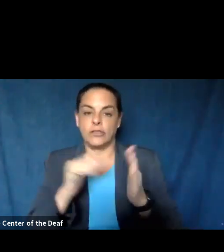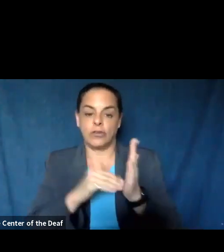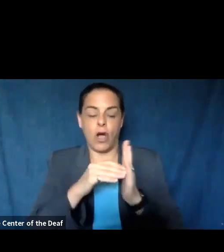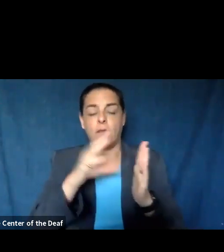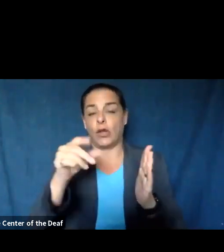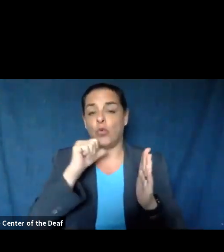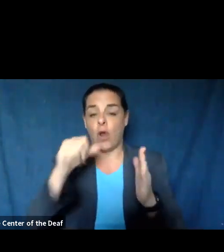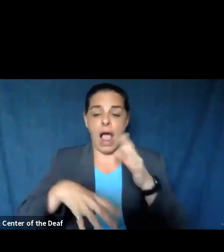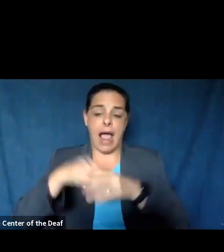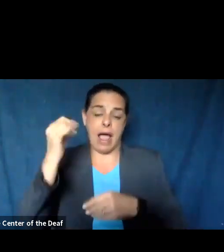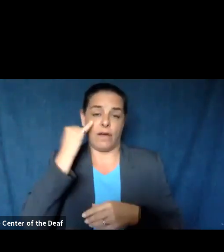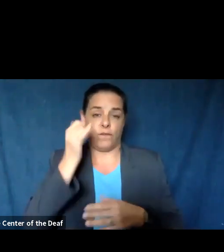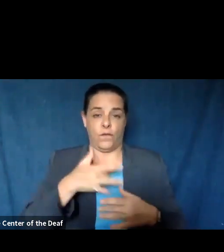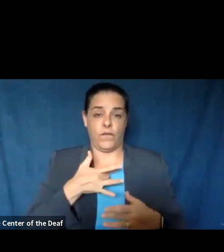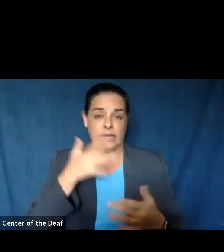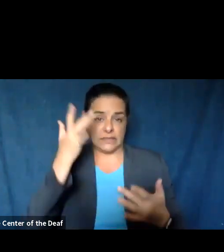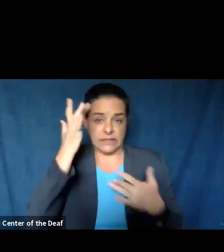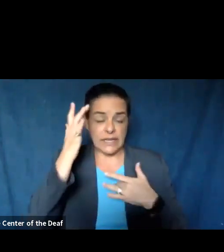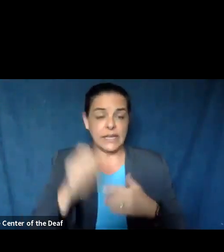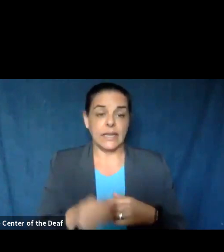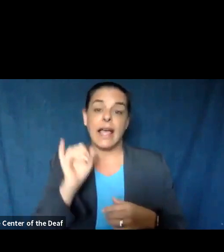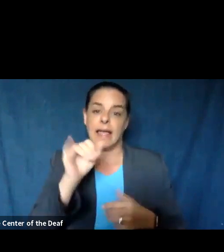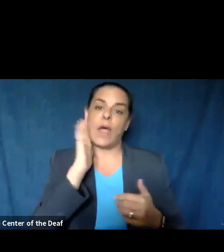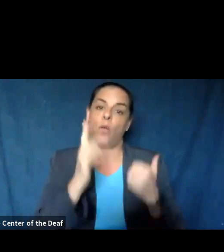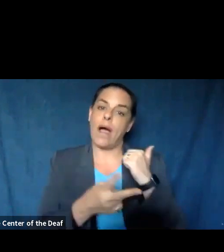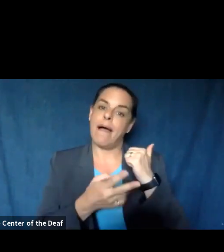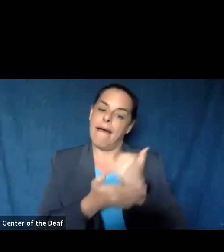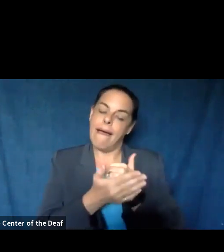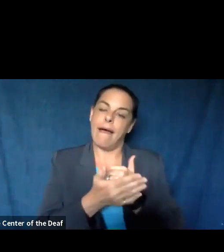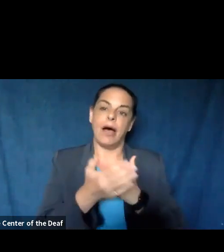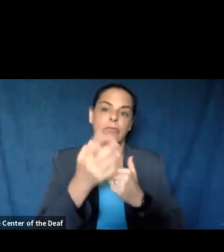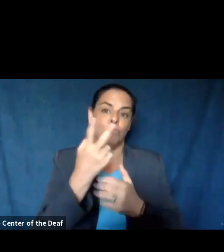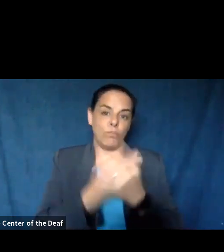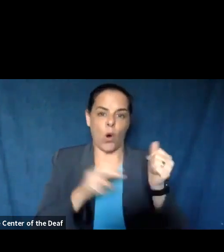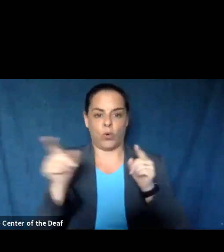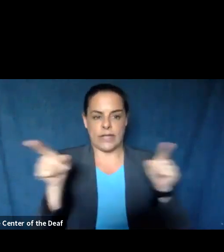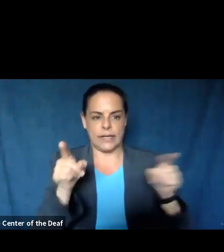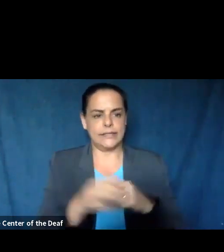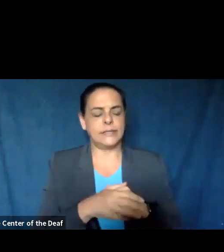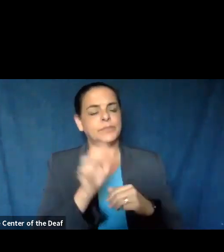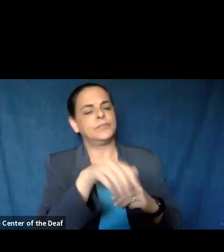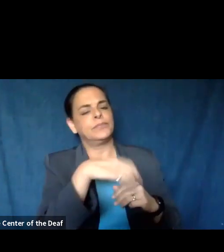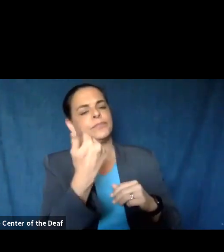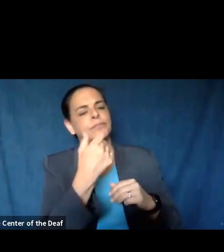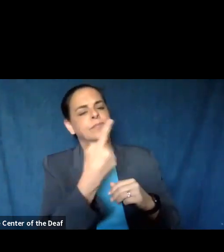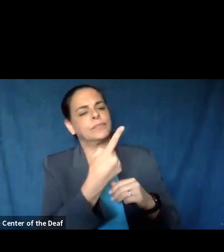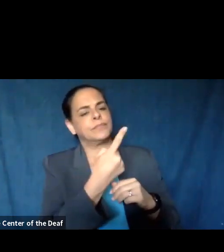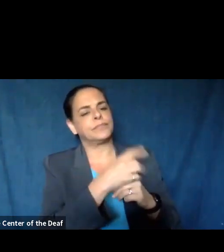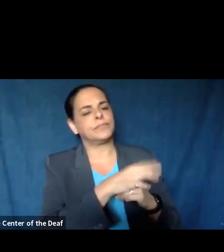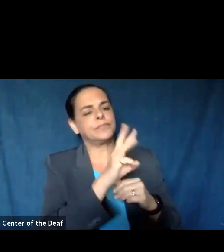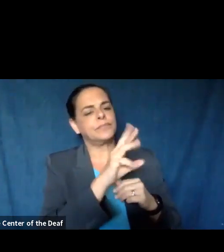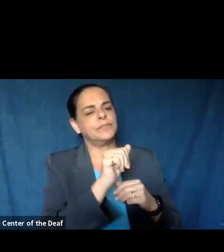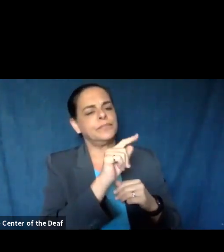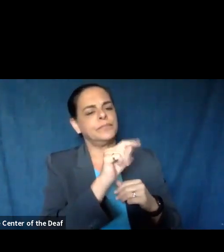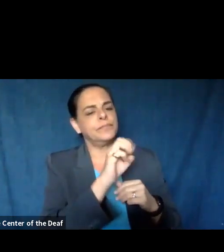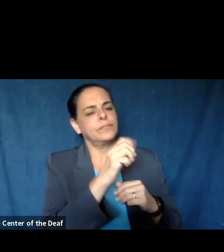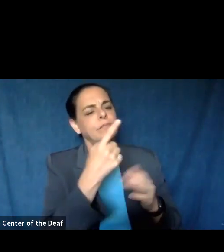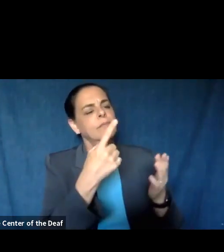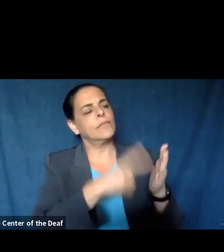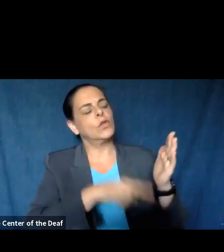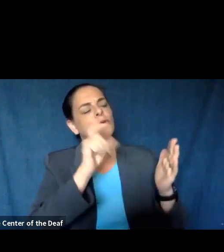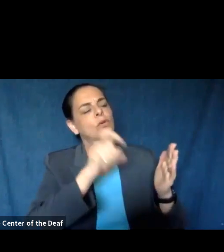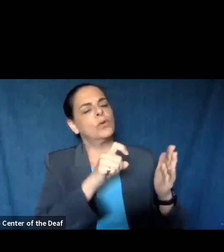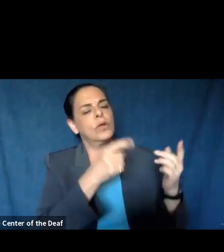out if you're feeling sick. That helps both sides. Another follow-up question from Blake from WATE. What should be done with